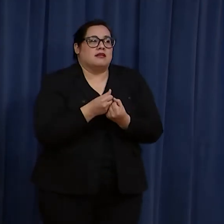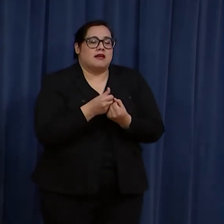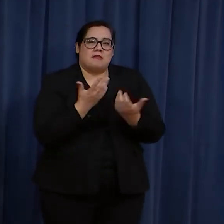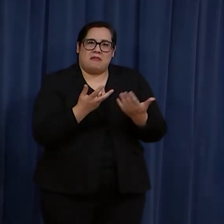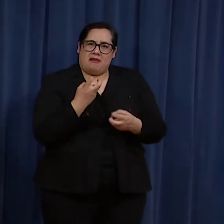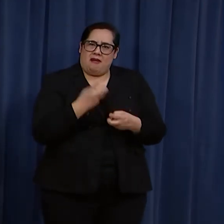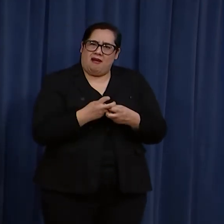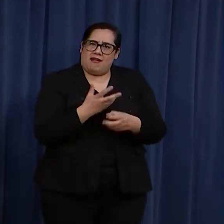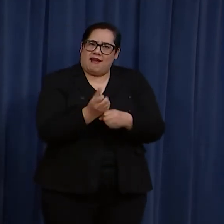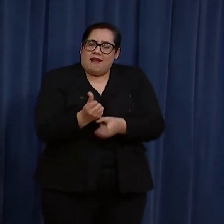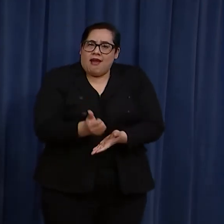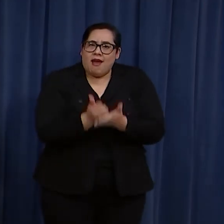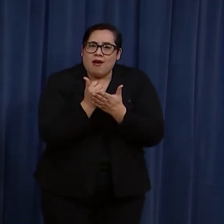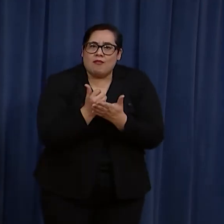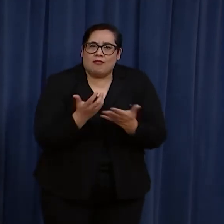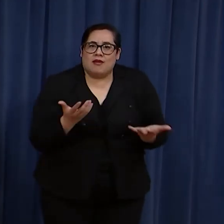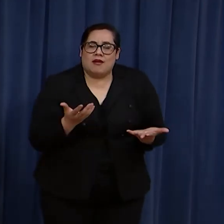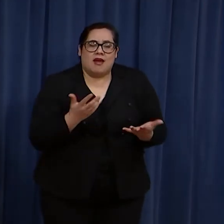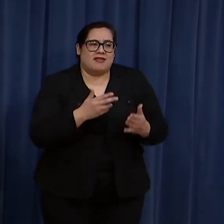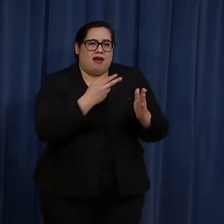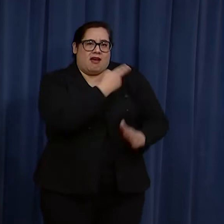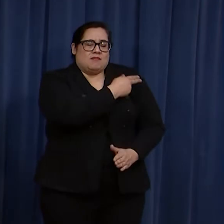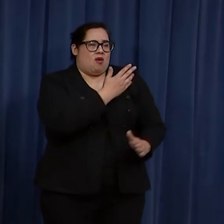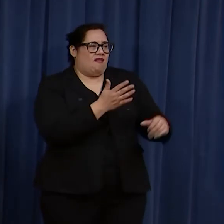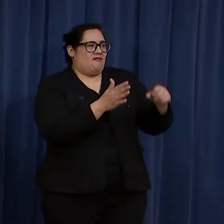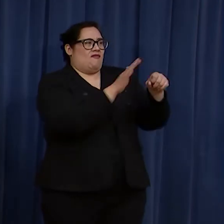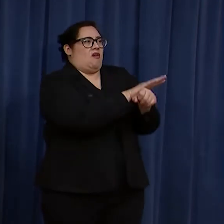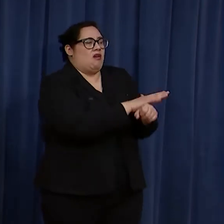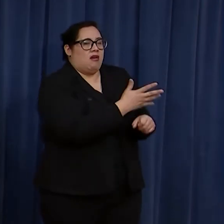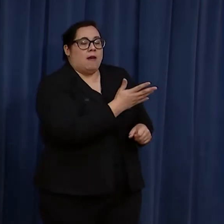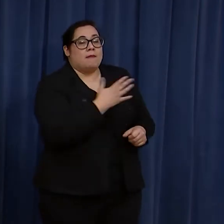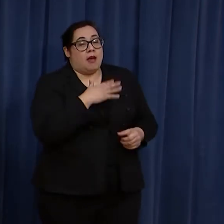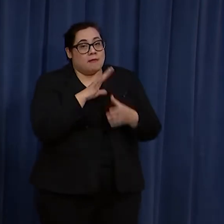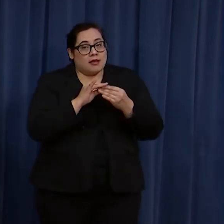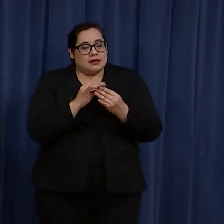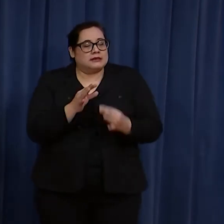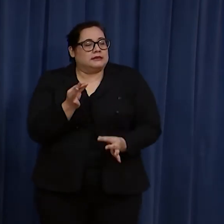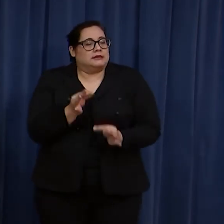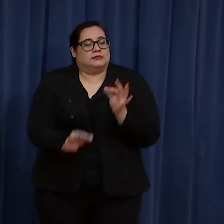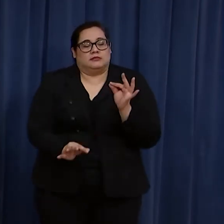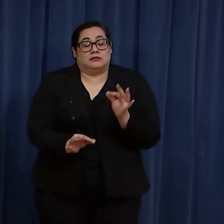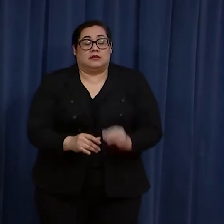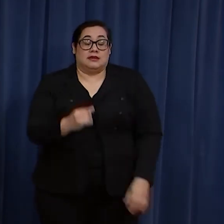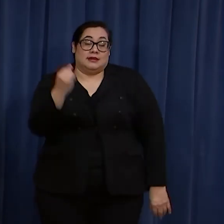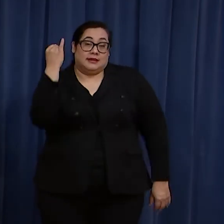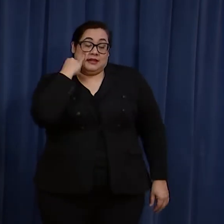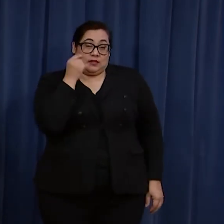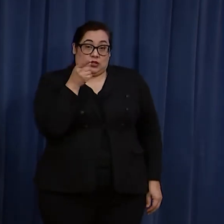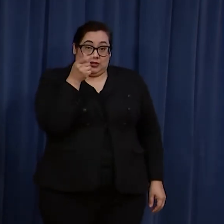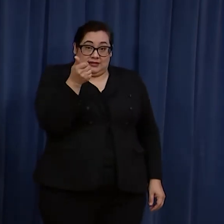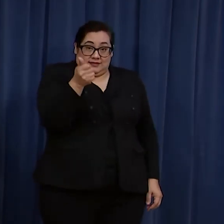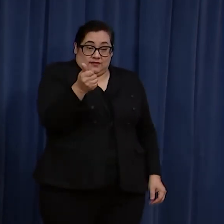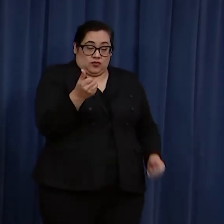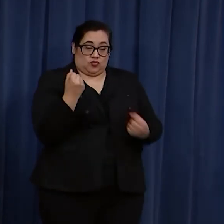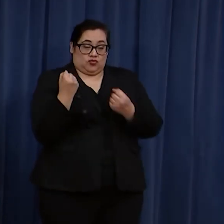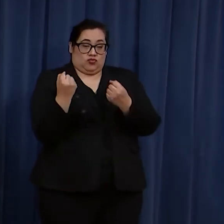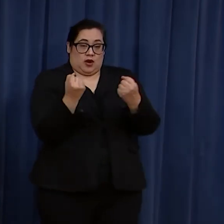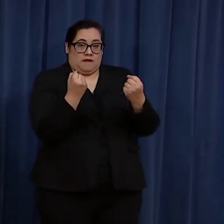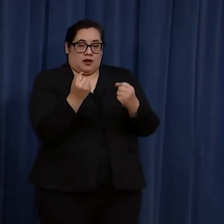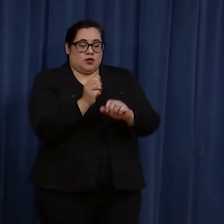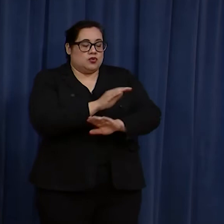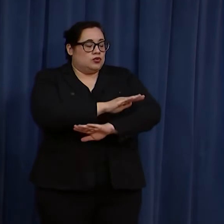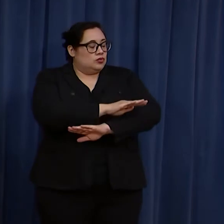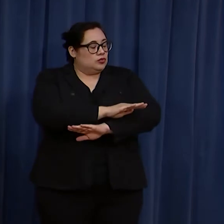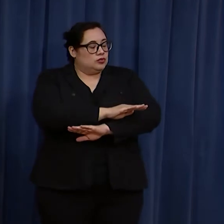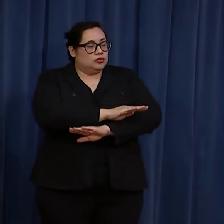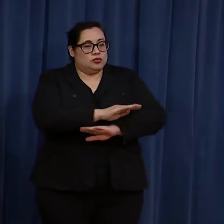help. So my message is very simple. If you are driving, do